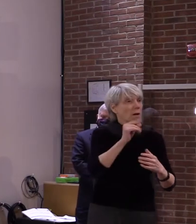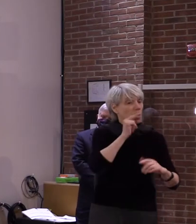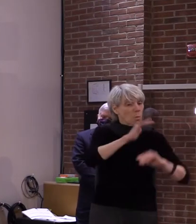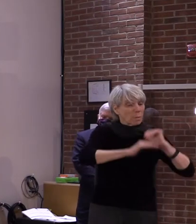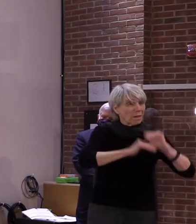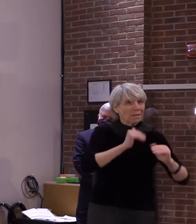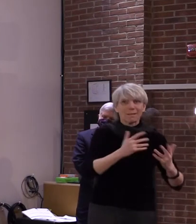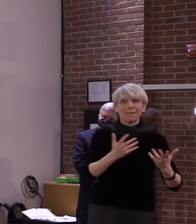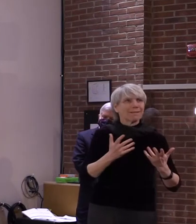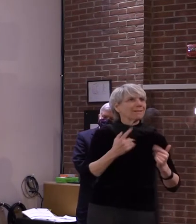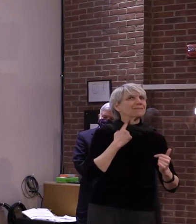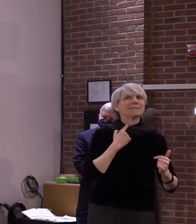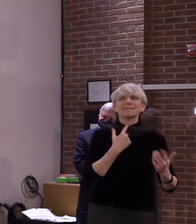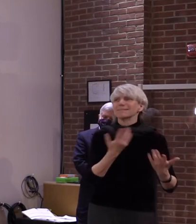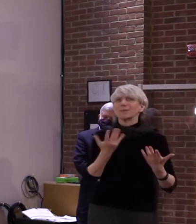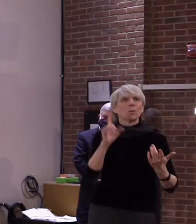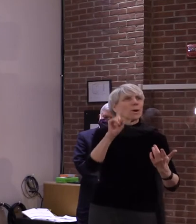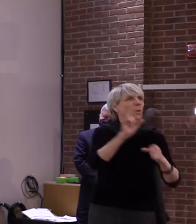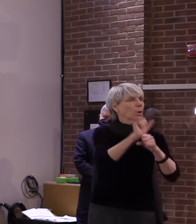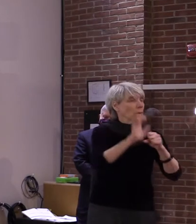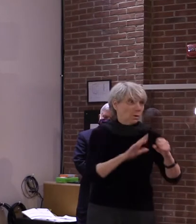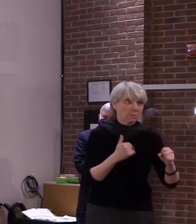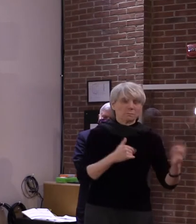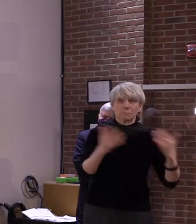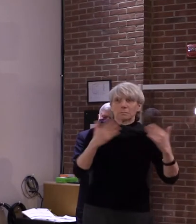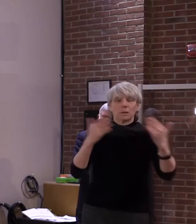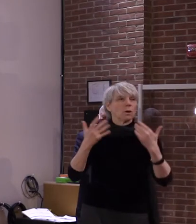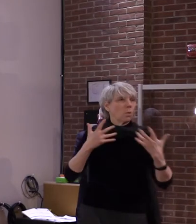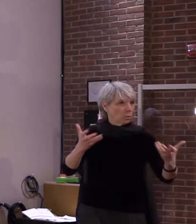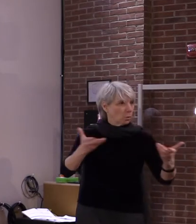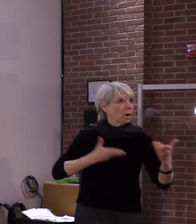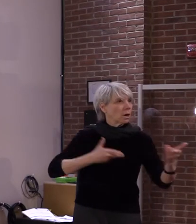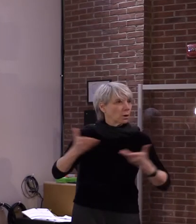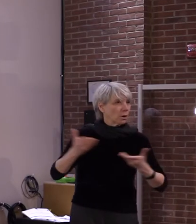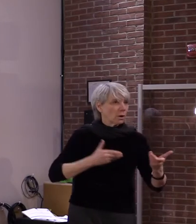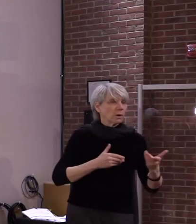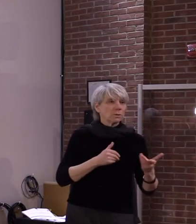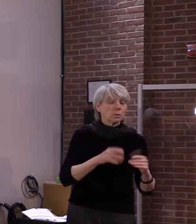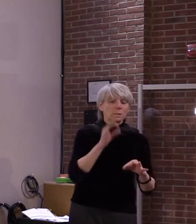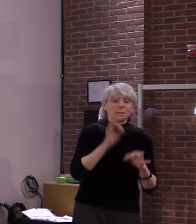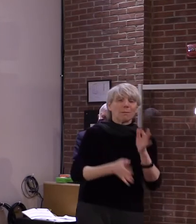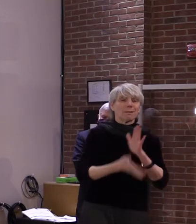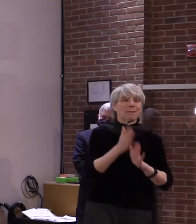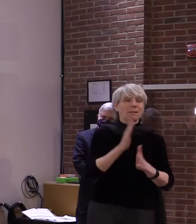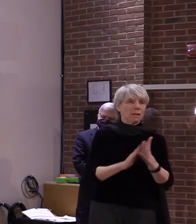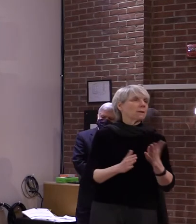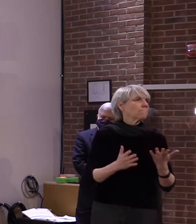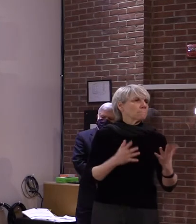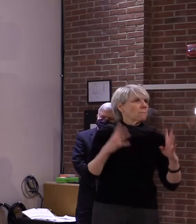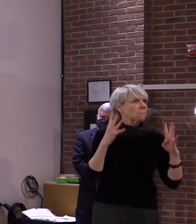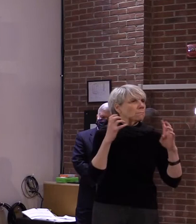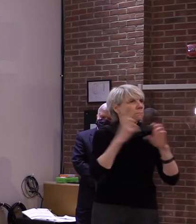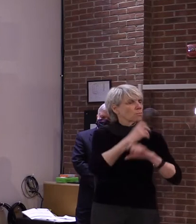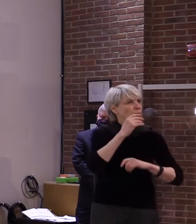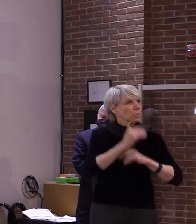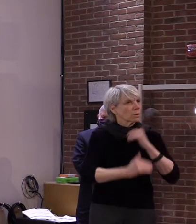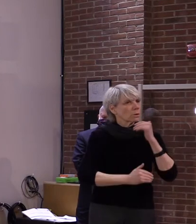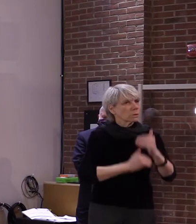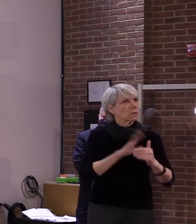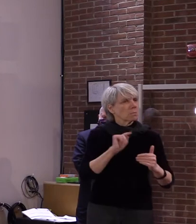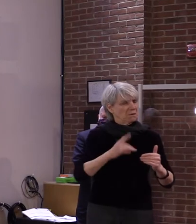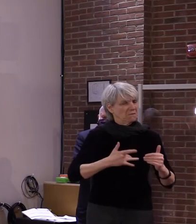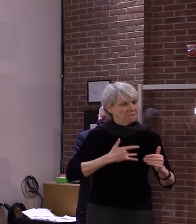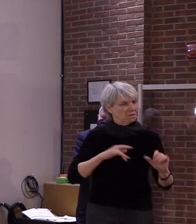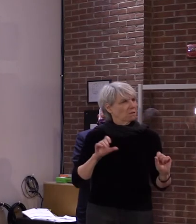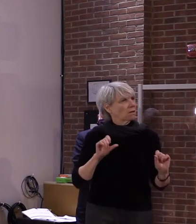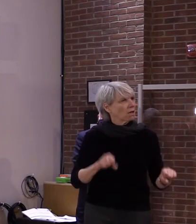complicated and but at the same time i believe that we have a path forward and we're working again